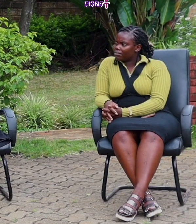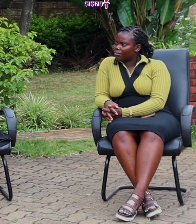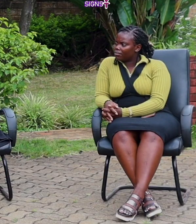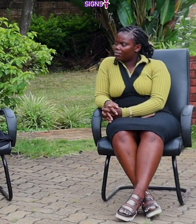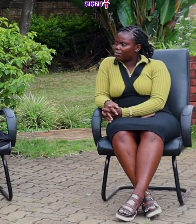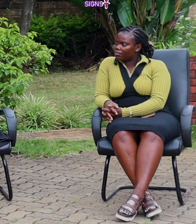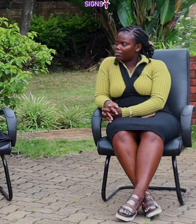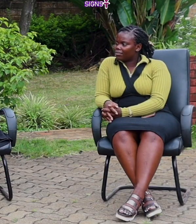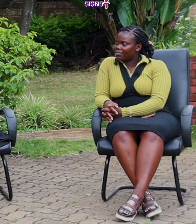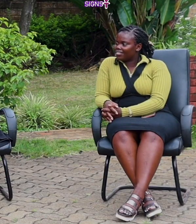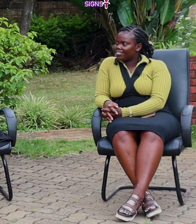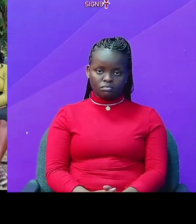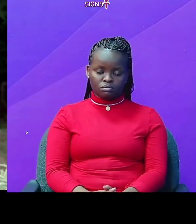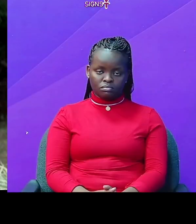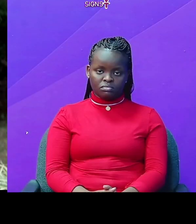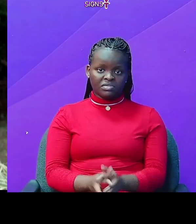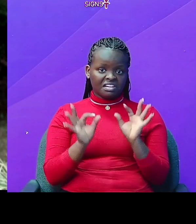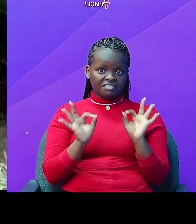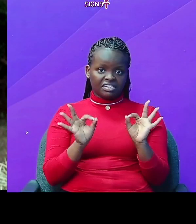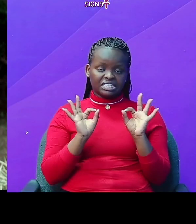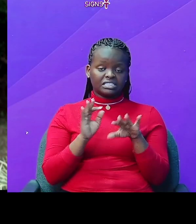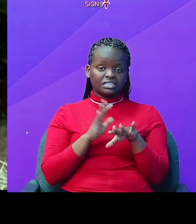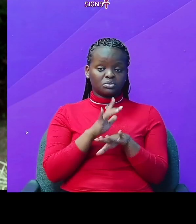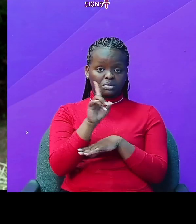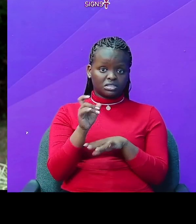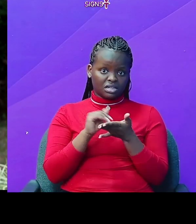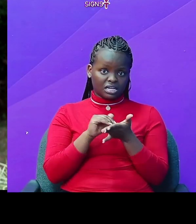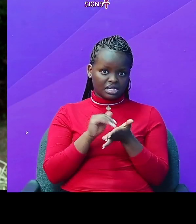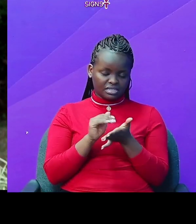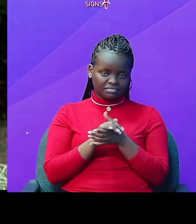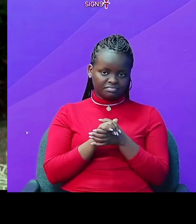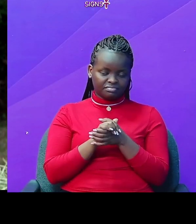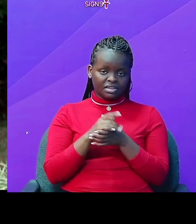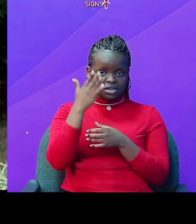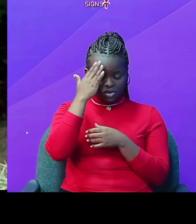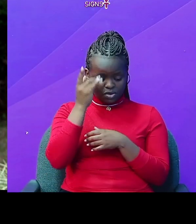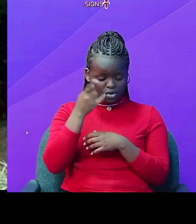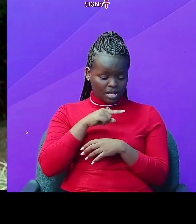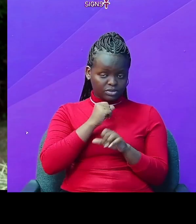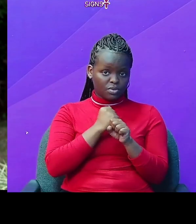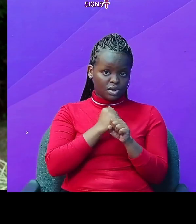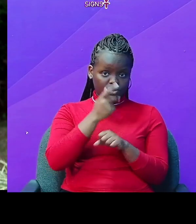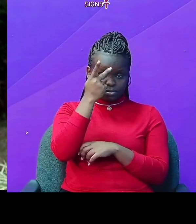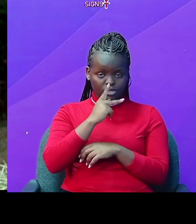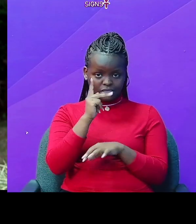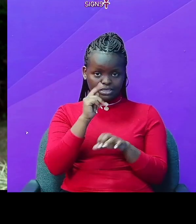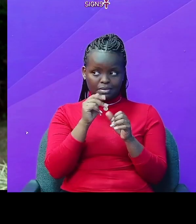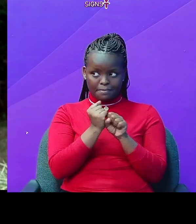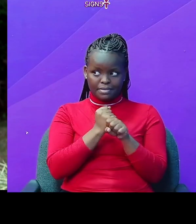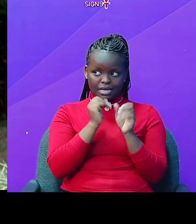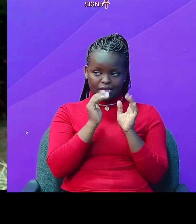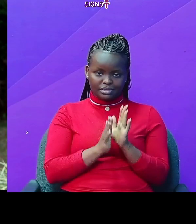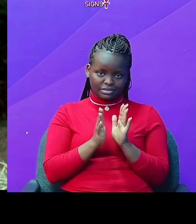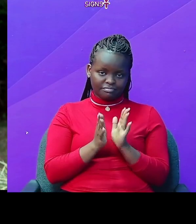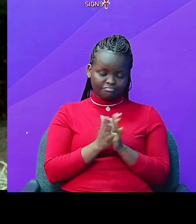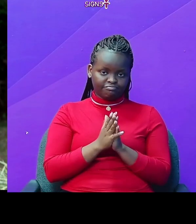Commission. Fantastic. Great question again. So, we work with policymakers. We work with